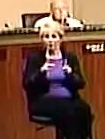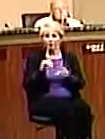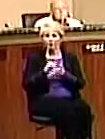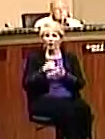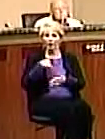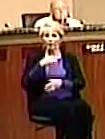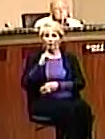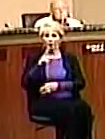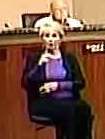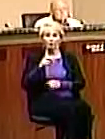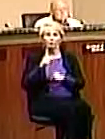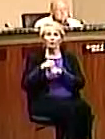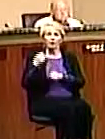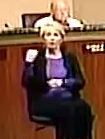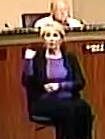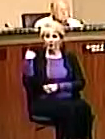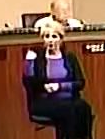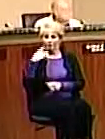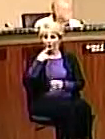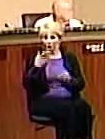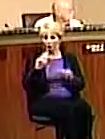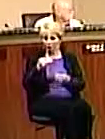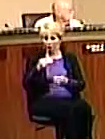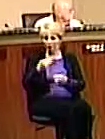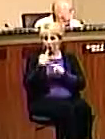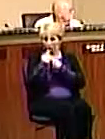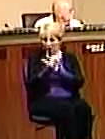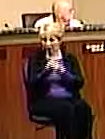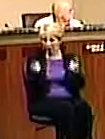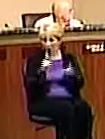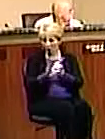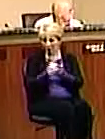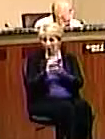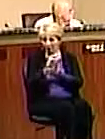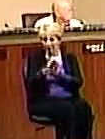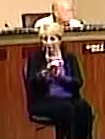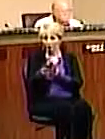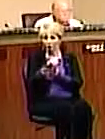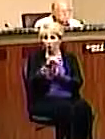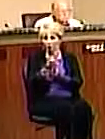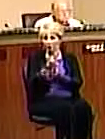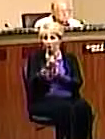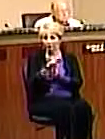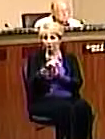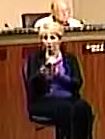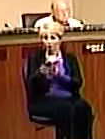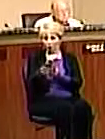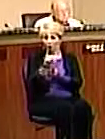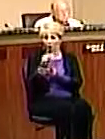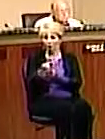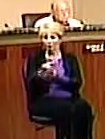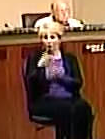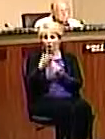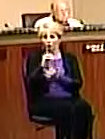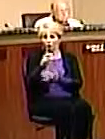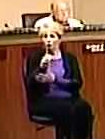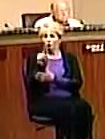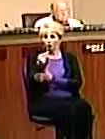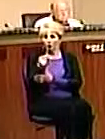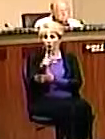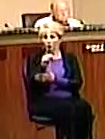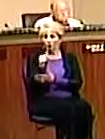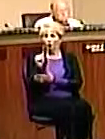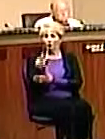therefore, I, Mel Coyne, mayor of the city of Morganton, North Carolina, do hereby proclaim the week of May 27, 2013 through